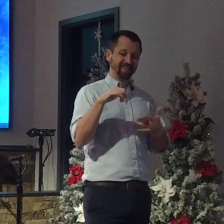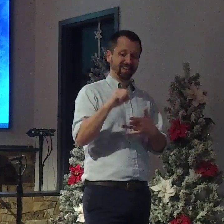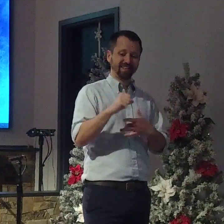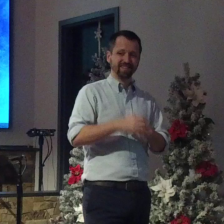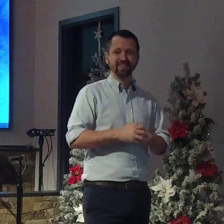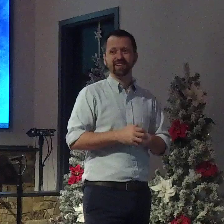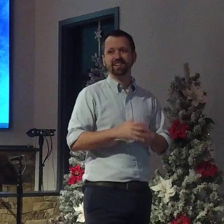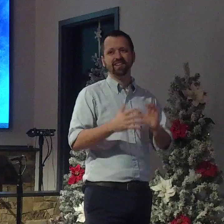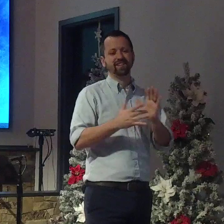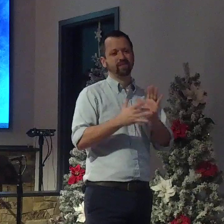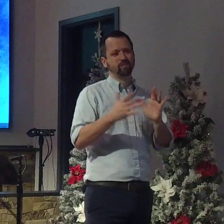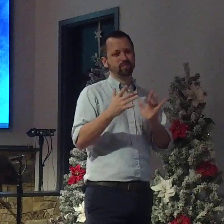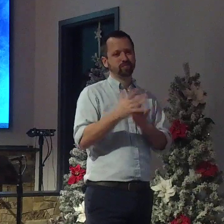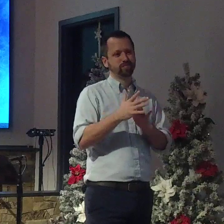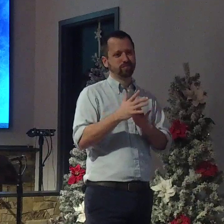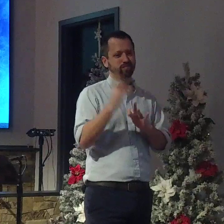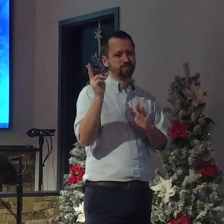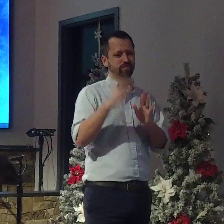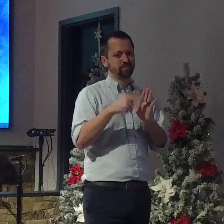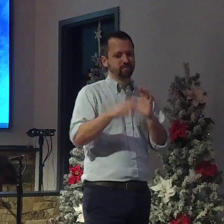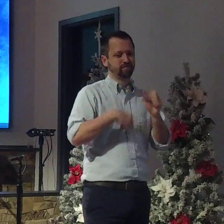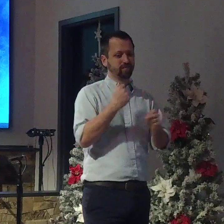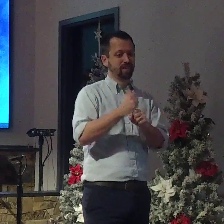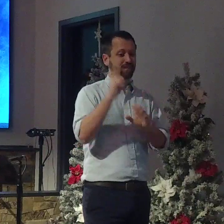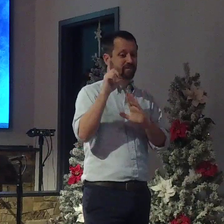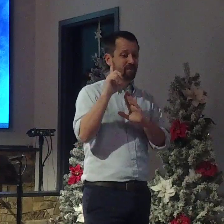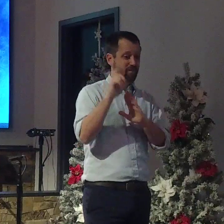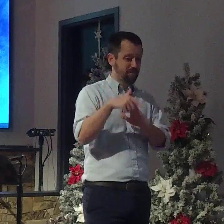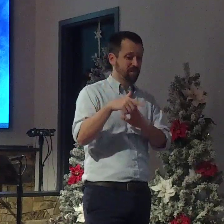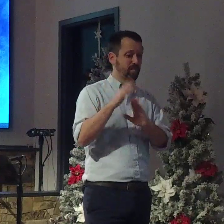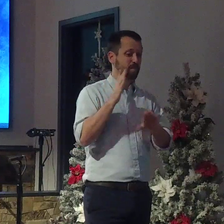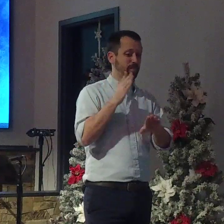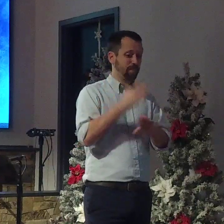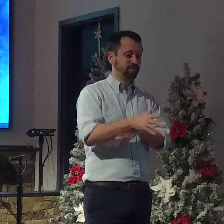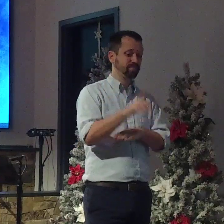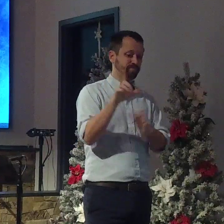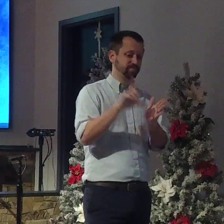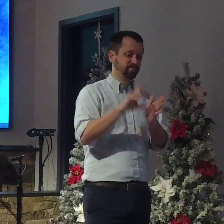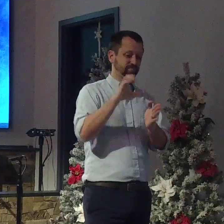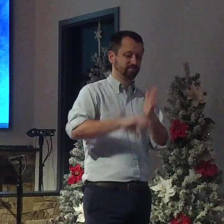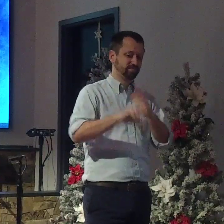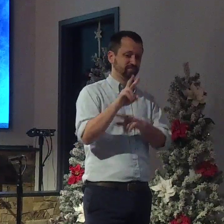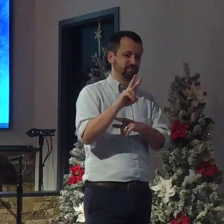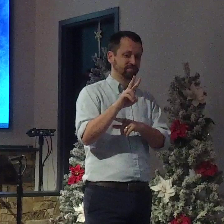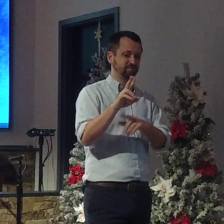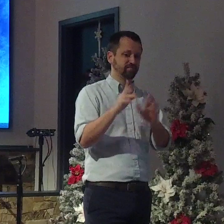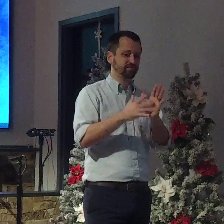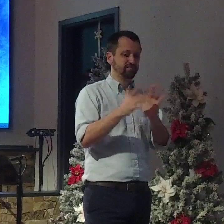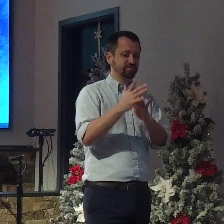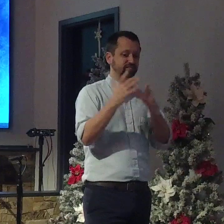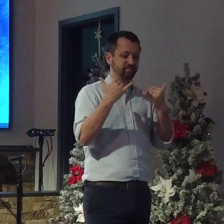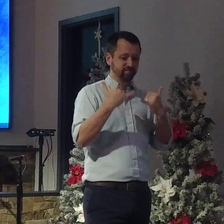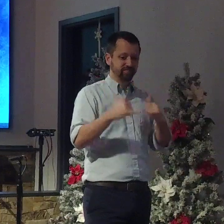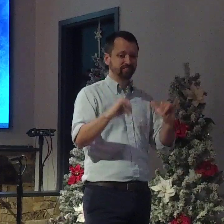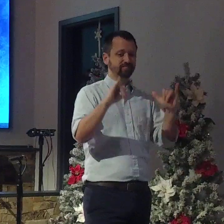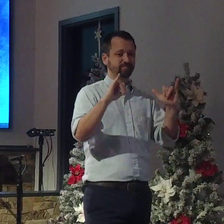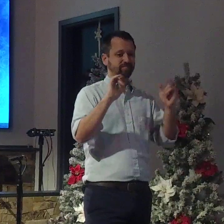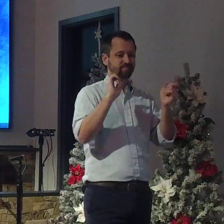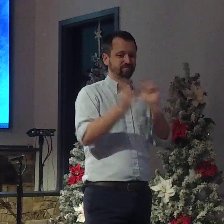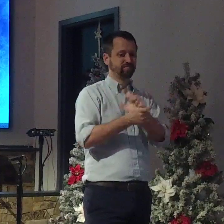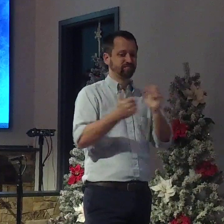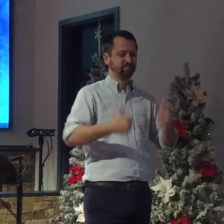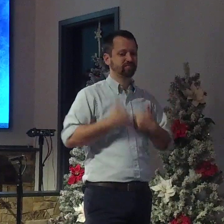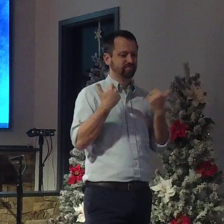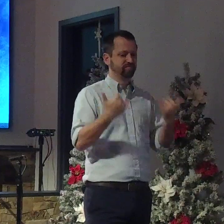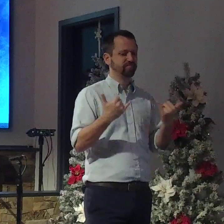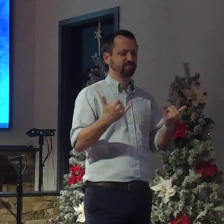Yes. Being a Christian, believing in what Christ did for you, gives you life. And it didn't come from keeping the Old Testament